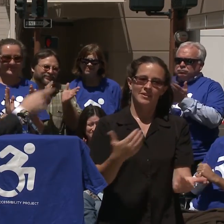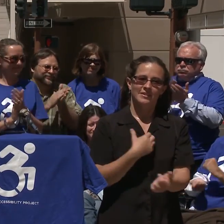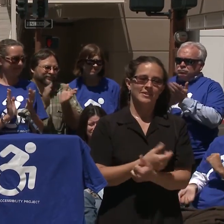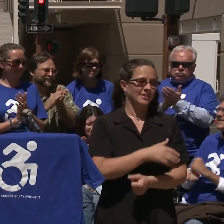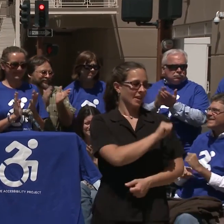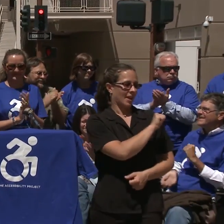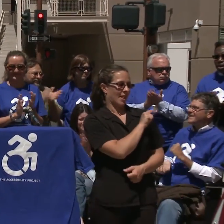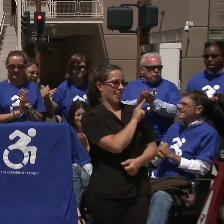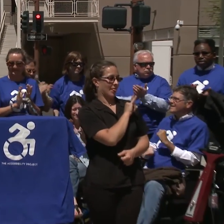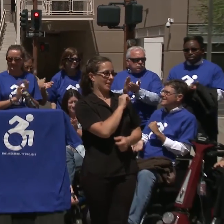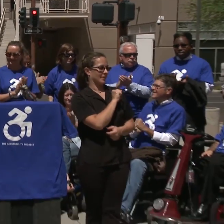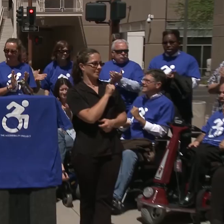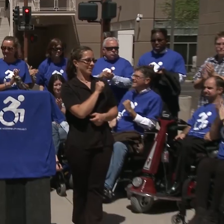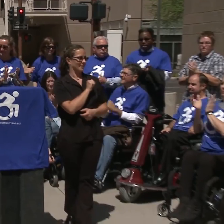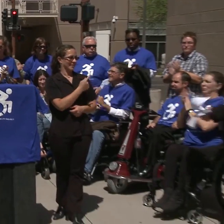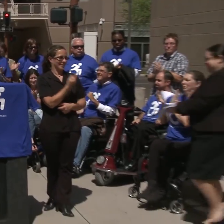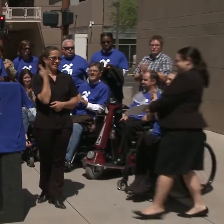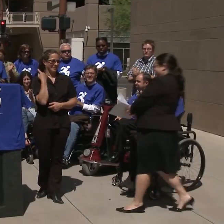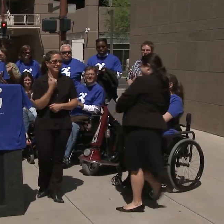Elisa.